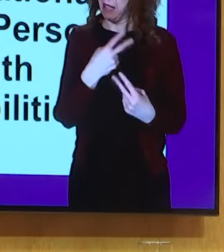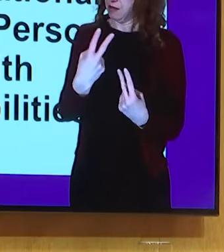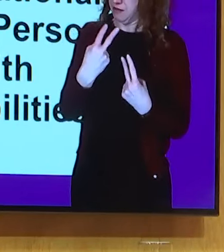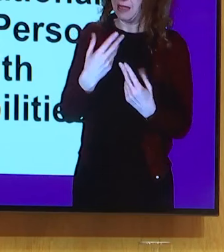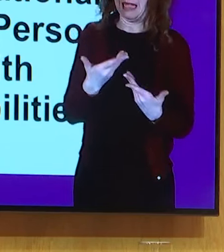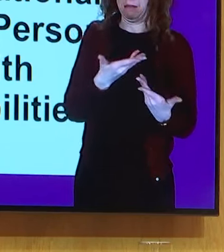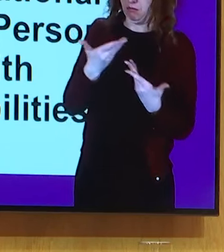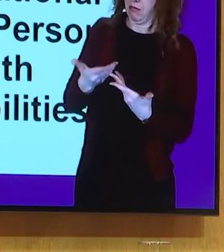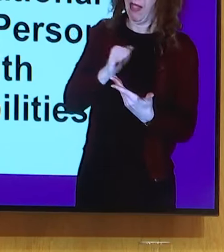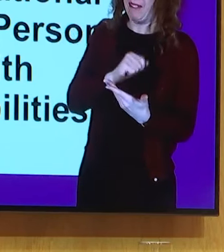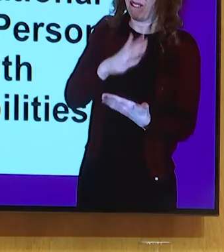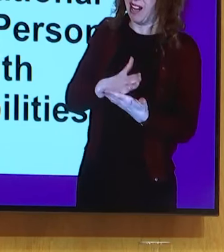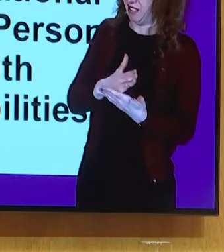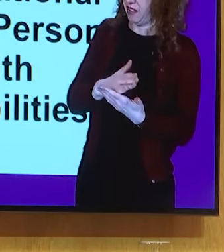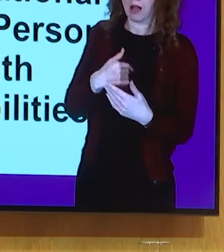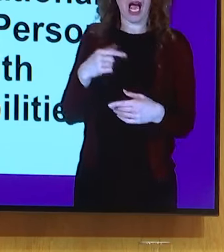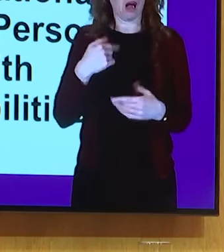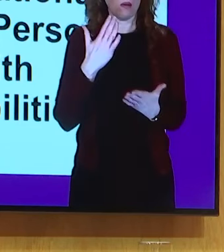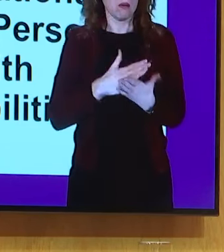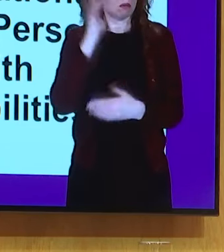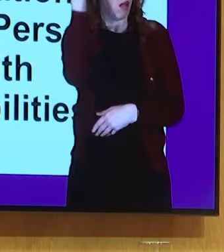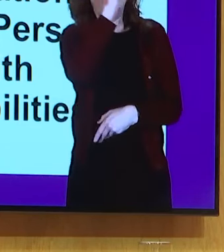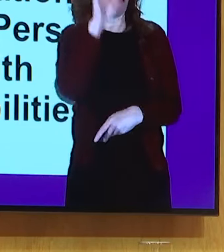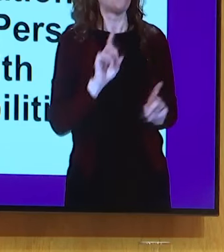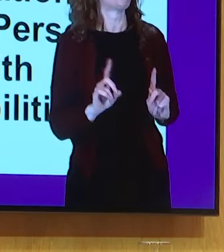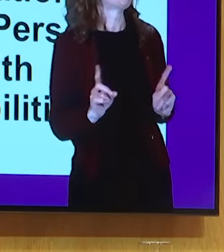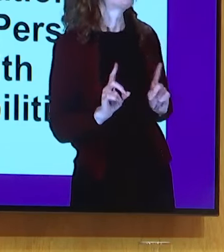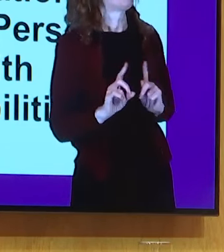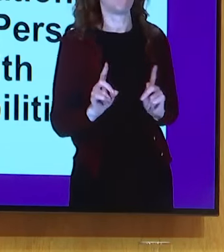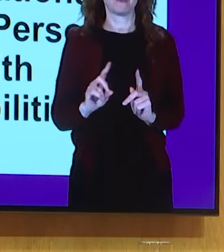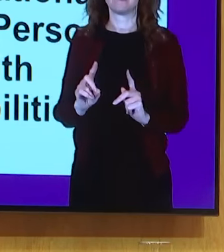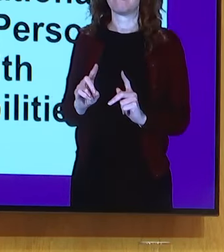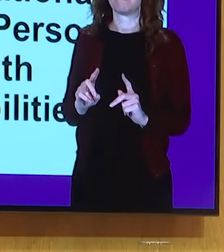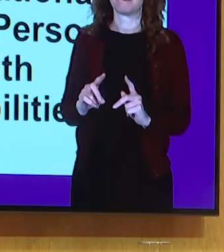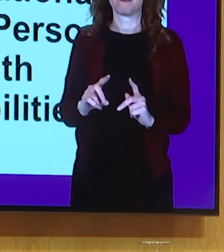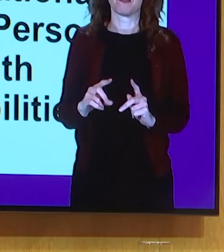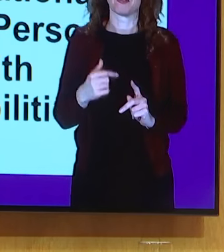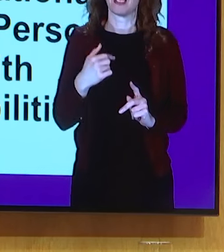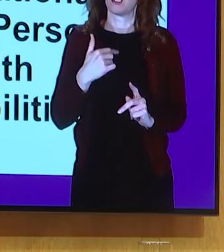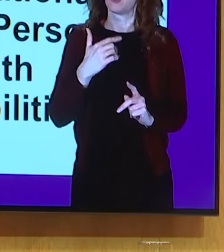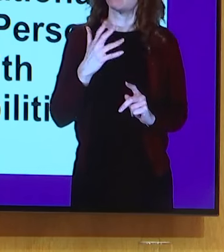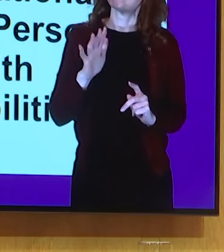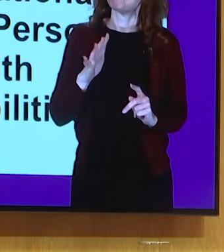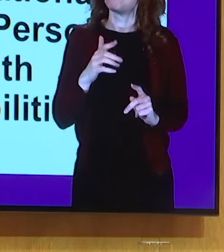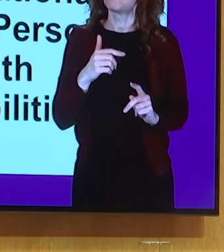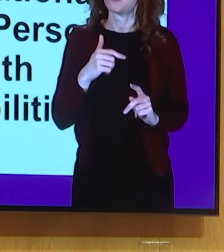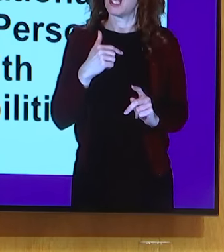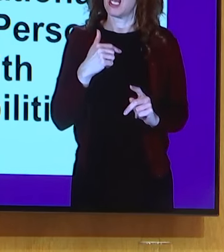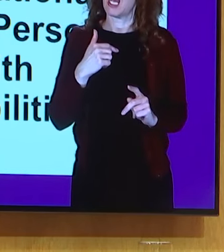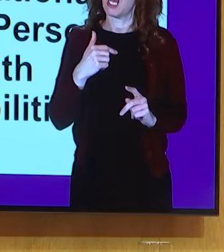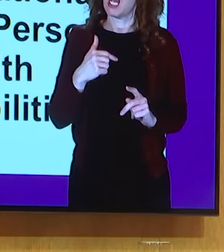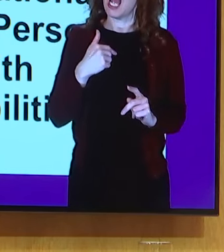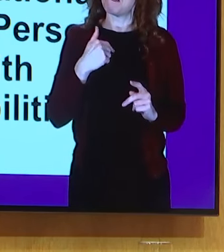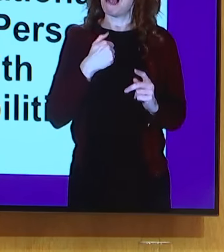day, someone who had no experience in the job, despite my kind of, I won't say embroidering my